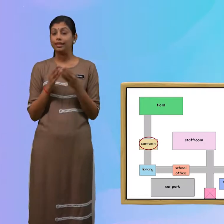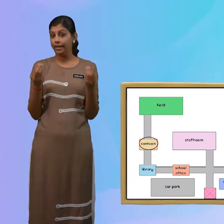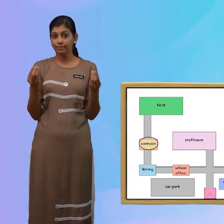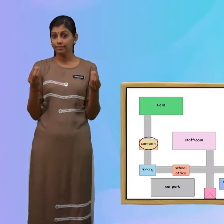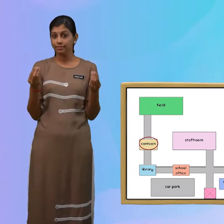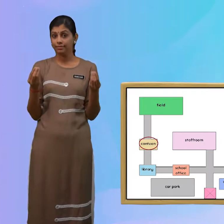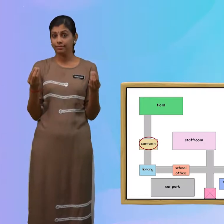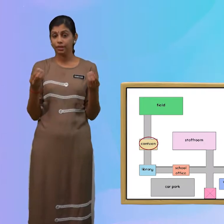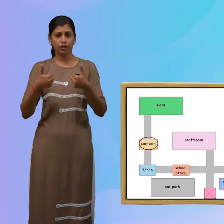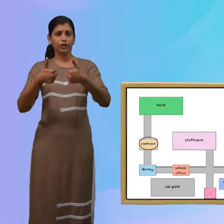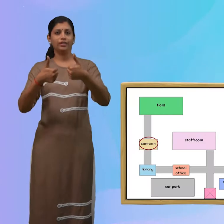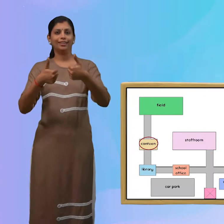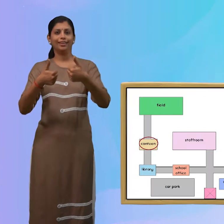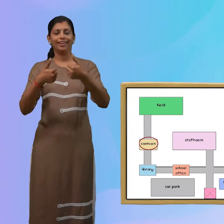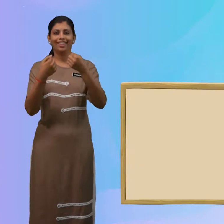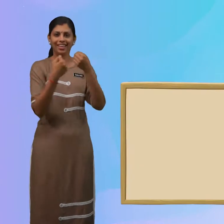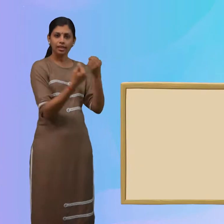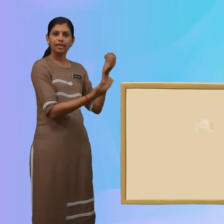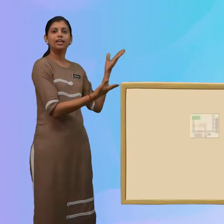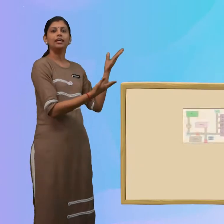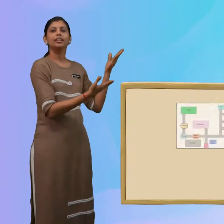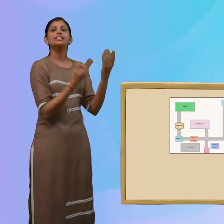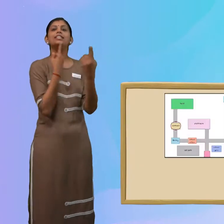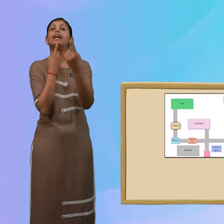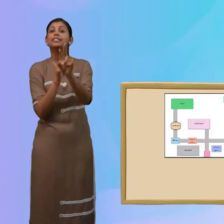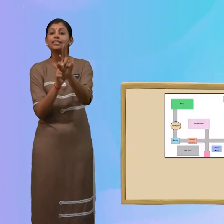Done? Good! Here is the answer.